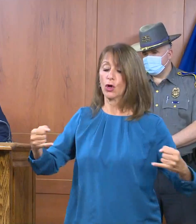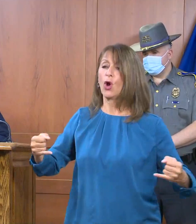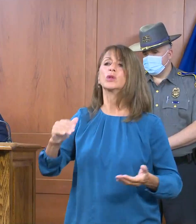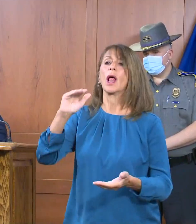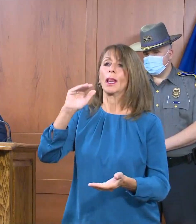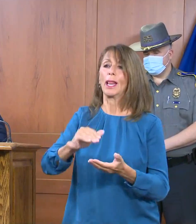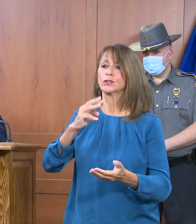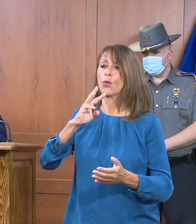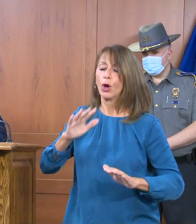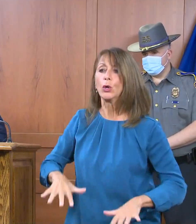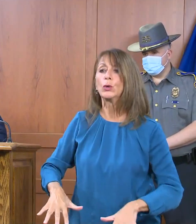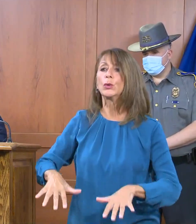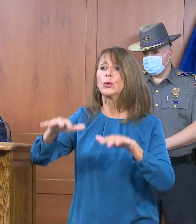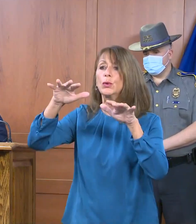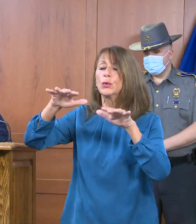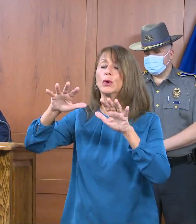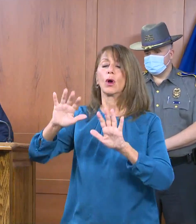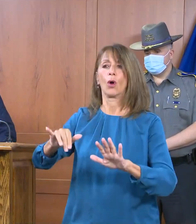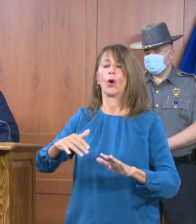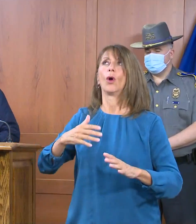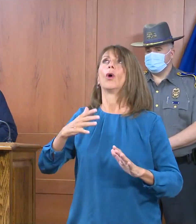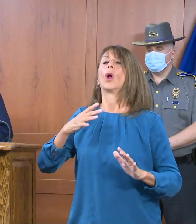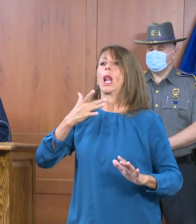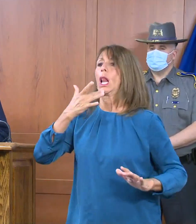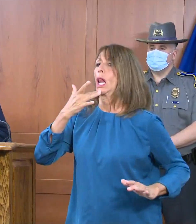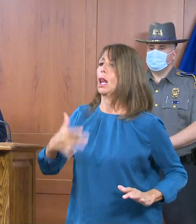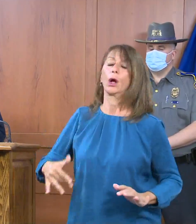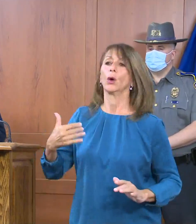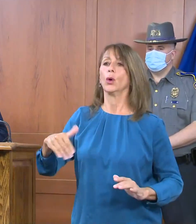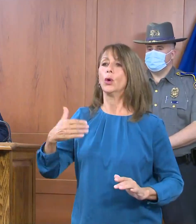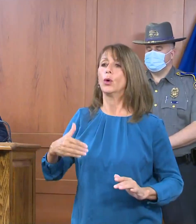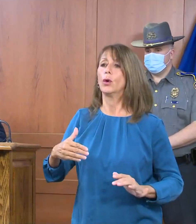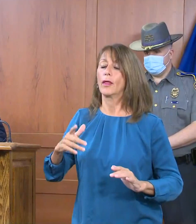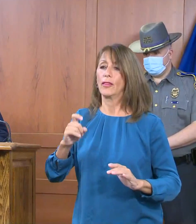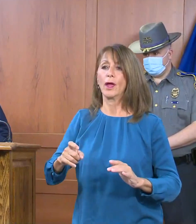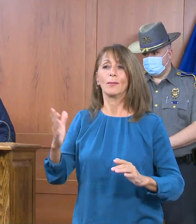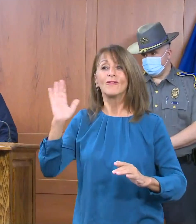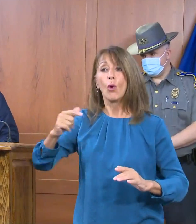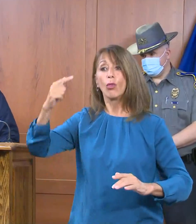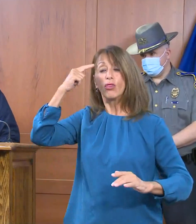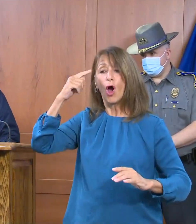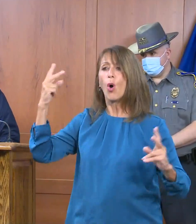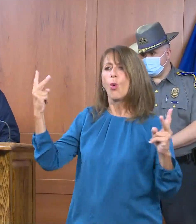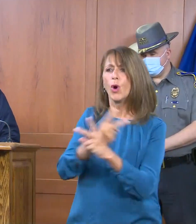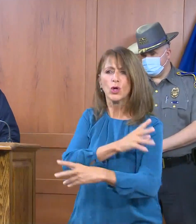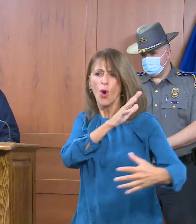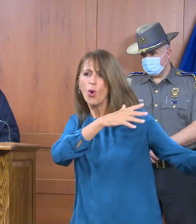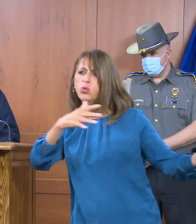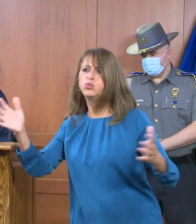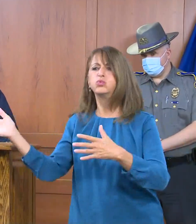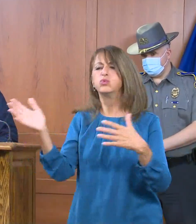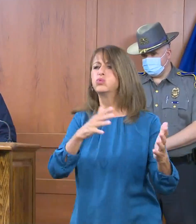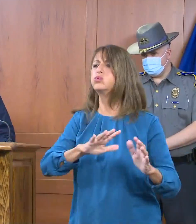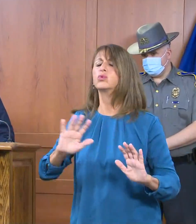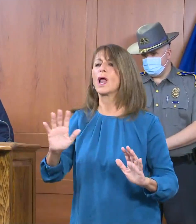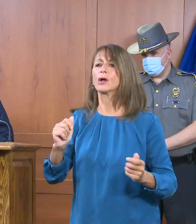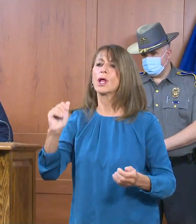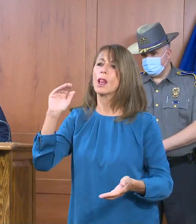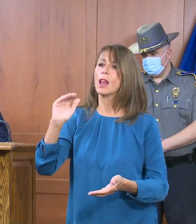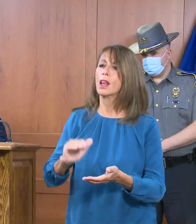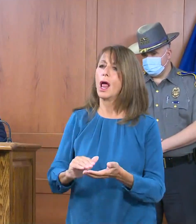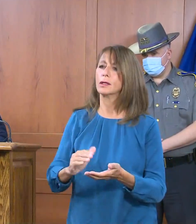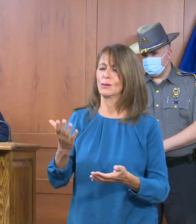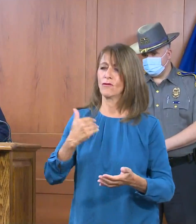which I think makes an enormous difference. A little less wind. You know that we've gone from a hurricane to tropical storm,